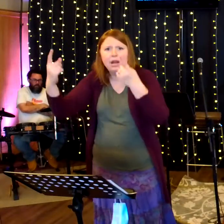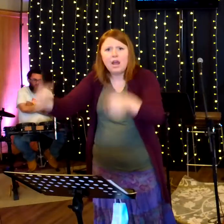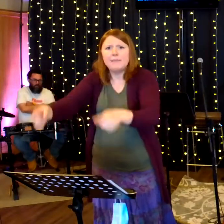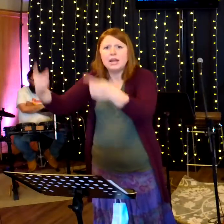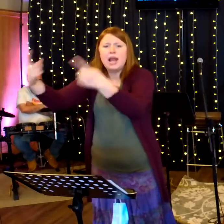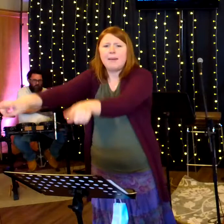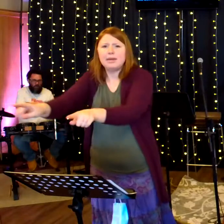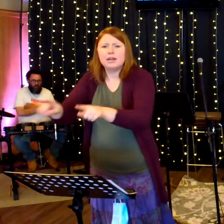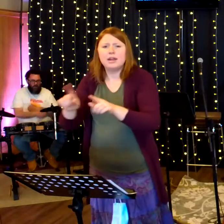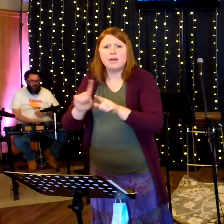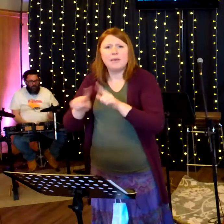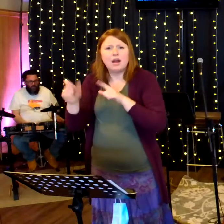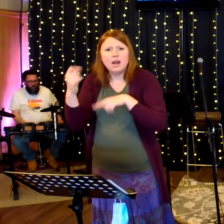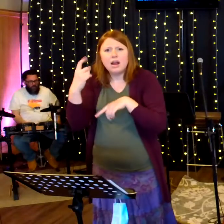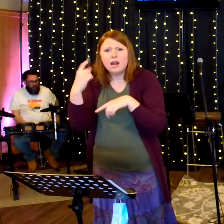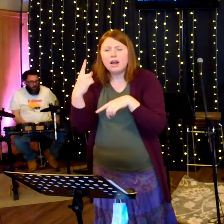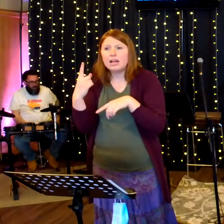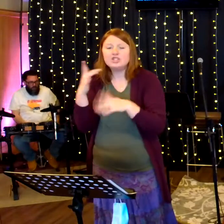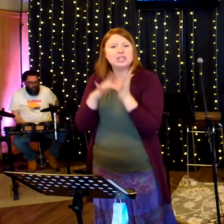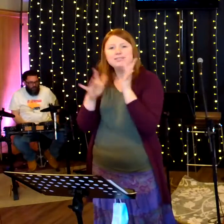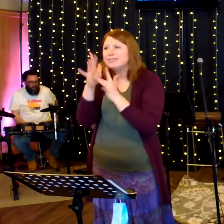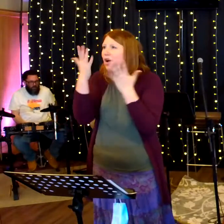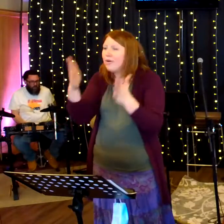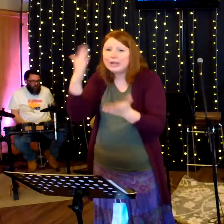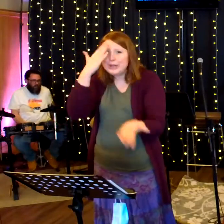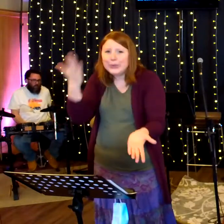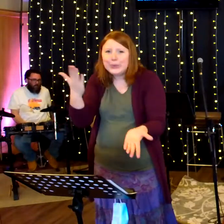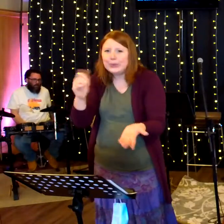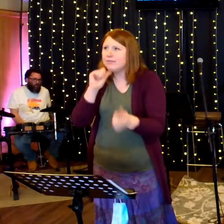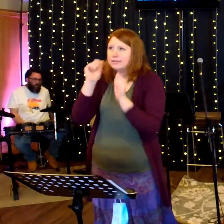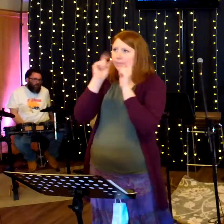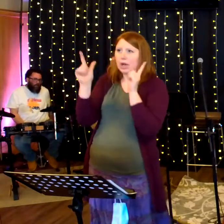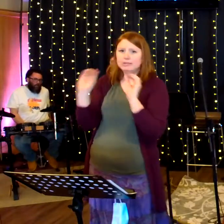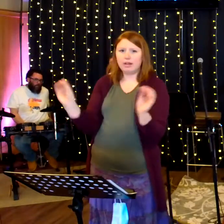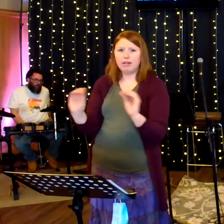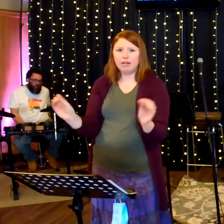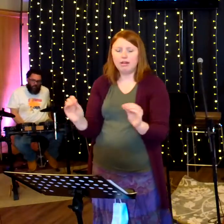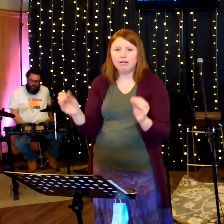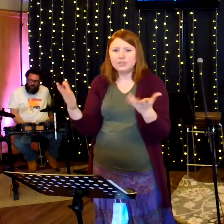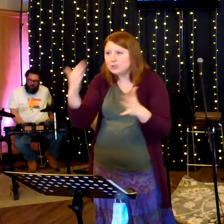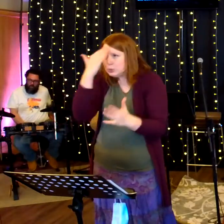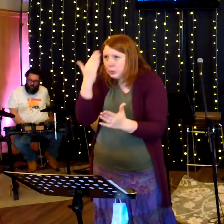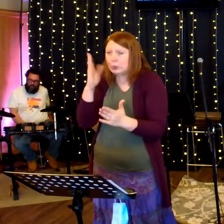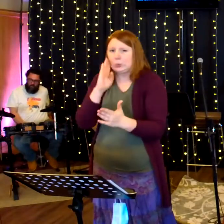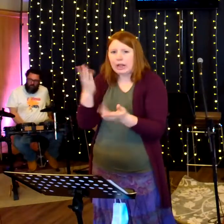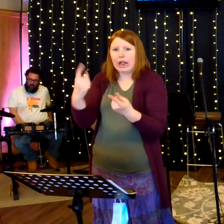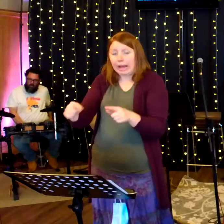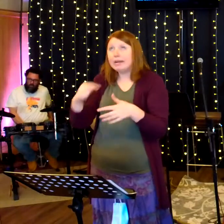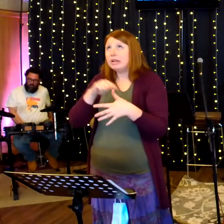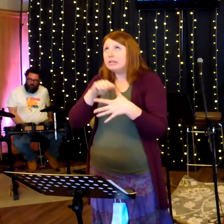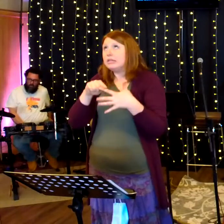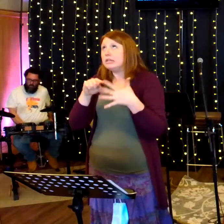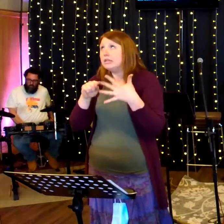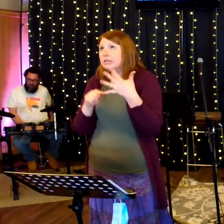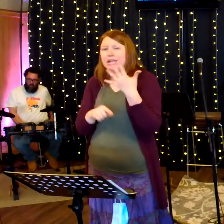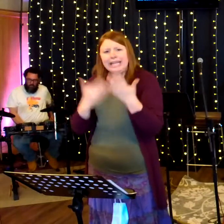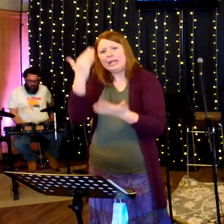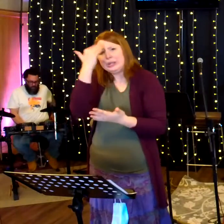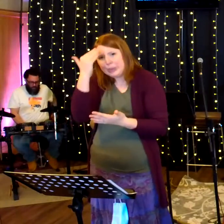But none of them were a surprise to him. He knew that he was going to be glorified.